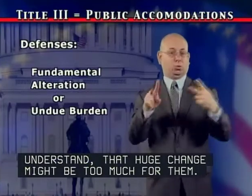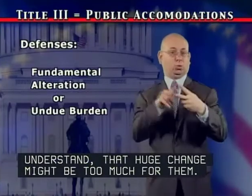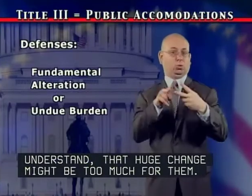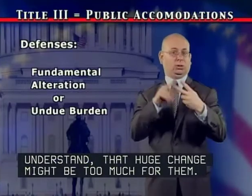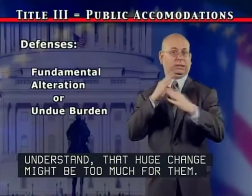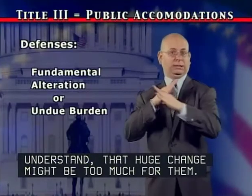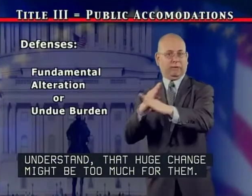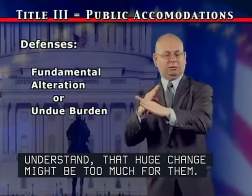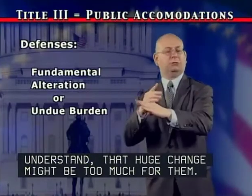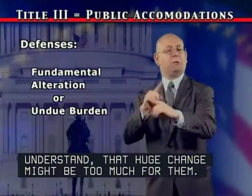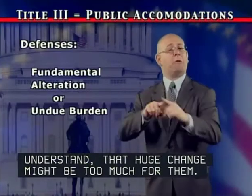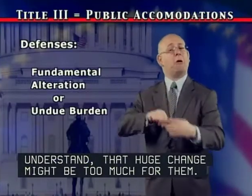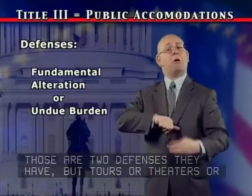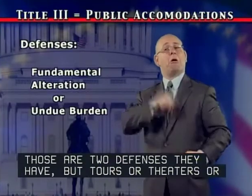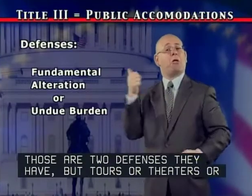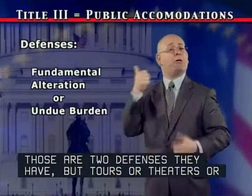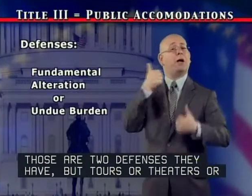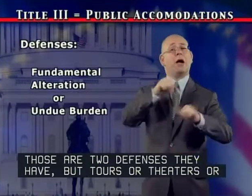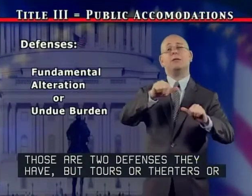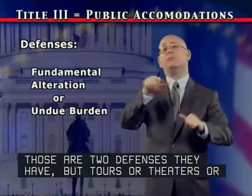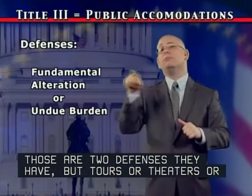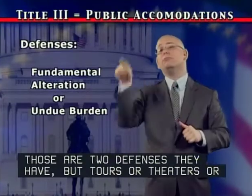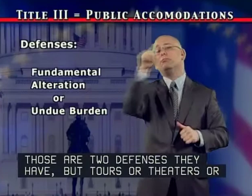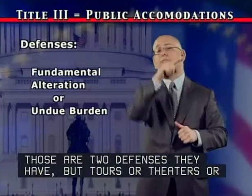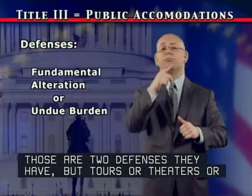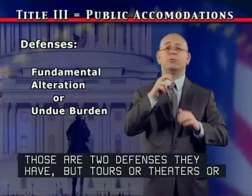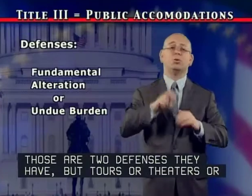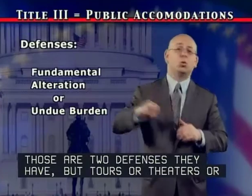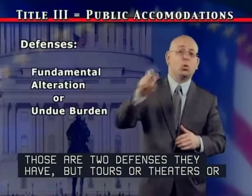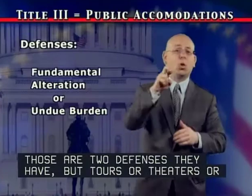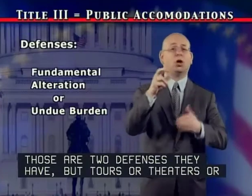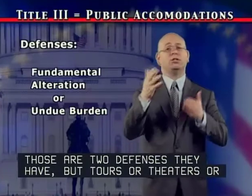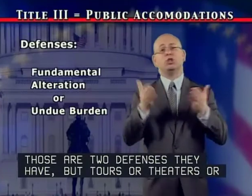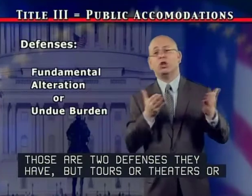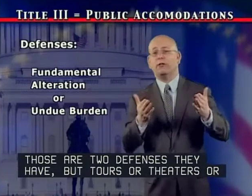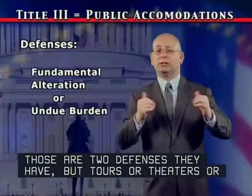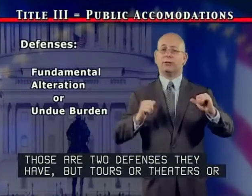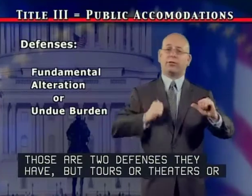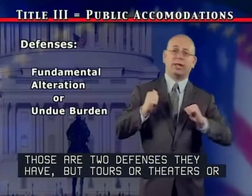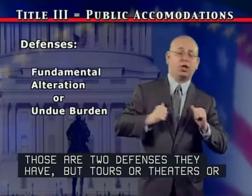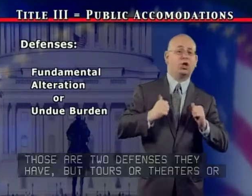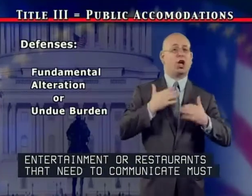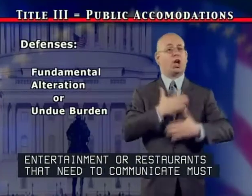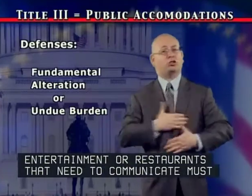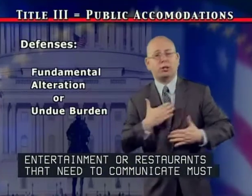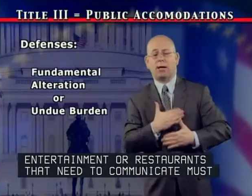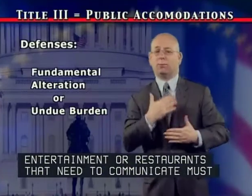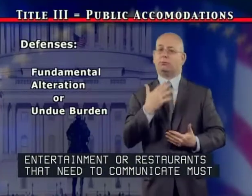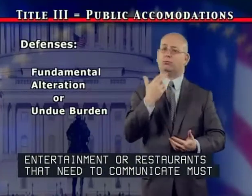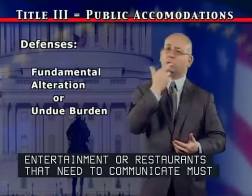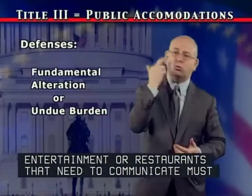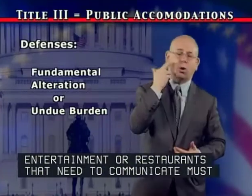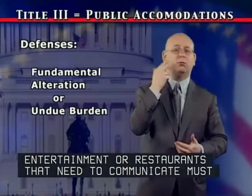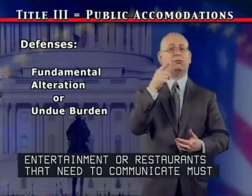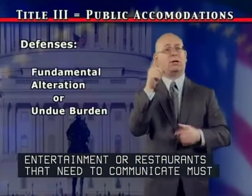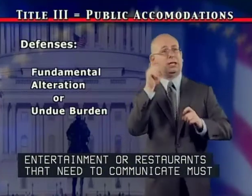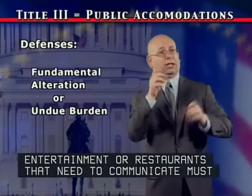them. Those are two defenses they have. But tours or theaters or entertainment or restaurants that